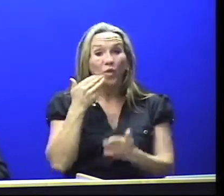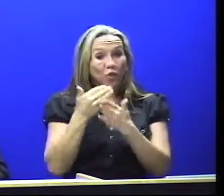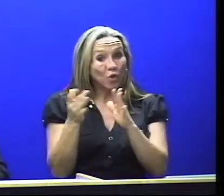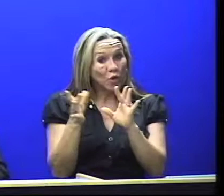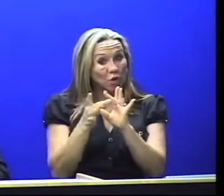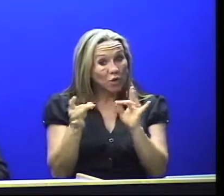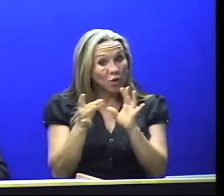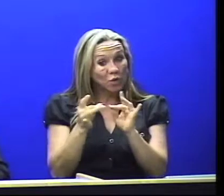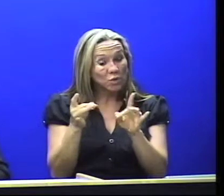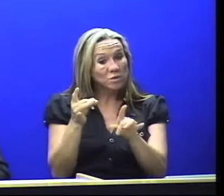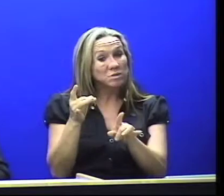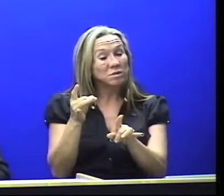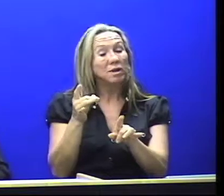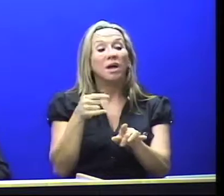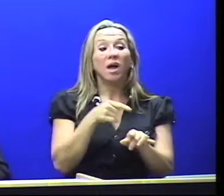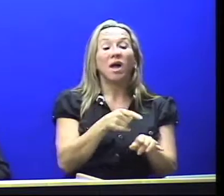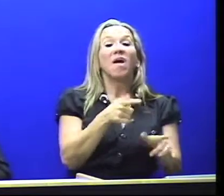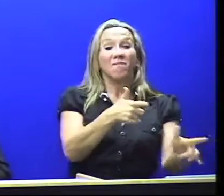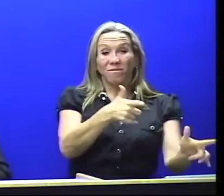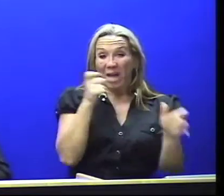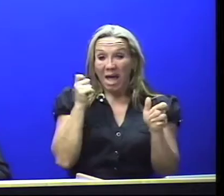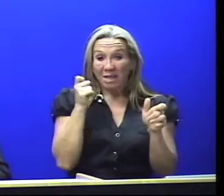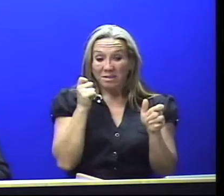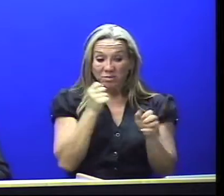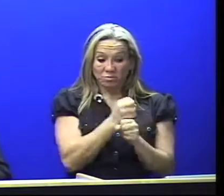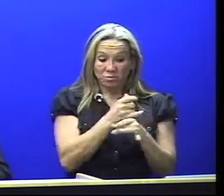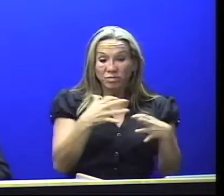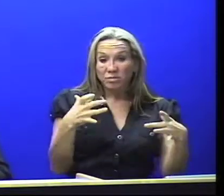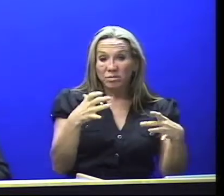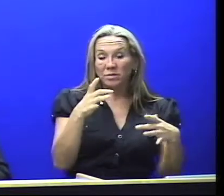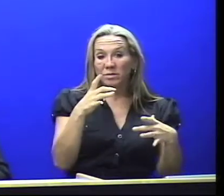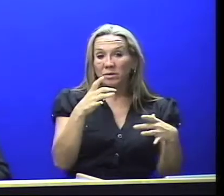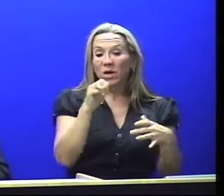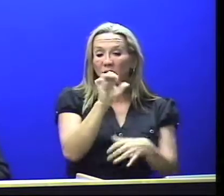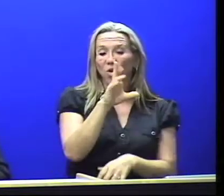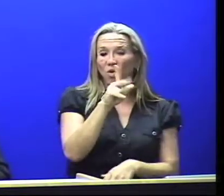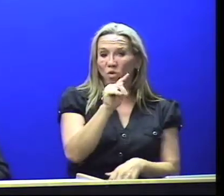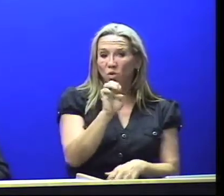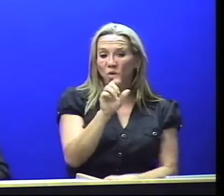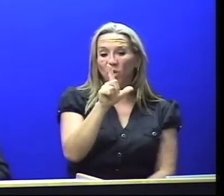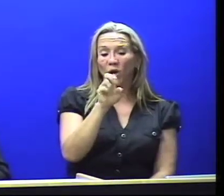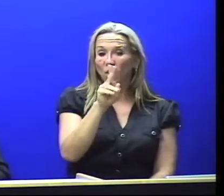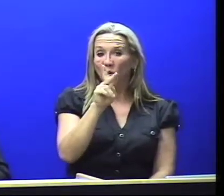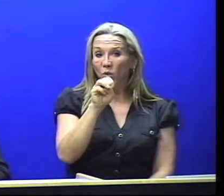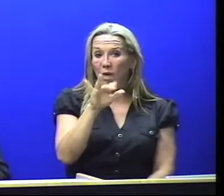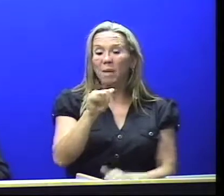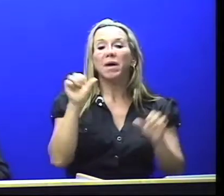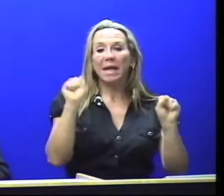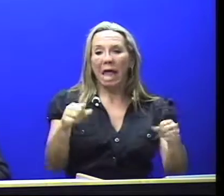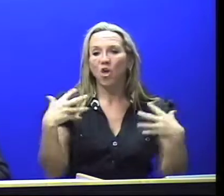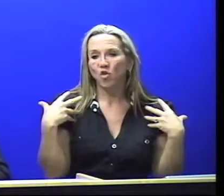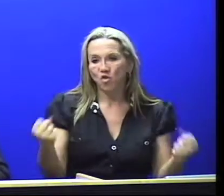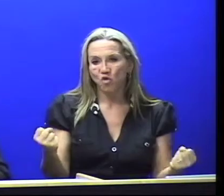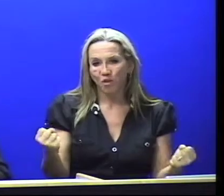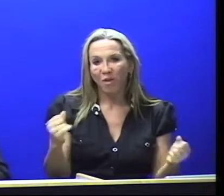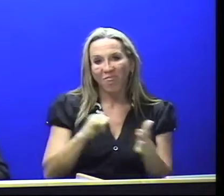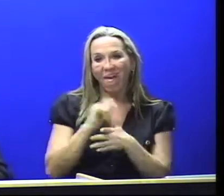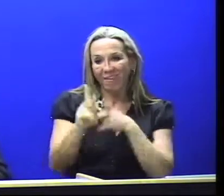a fast-growing type of leukemia, acute leukemia is a curable type of